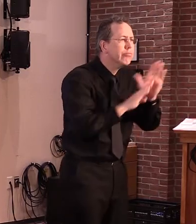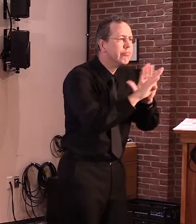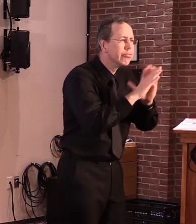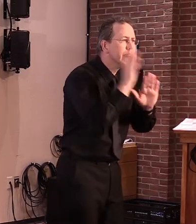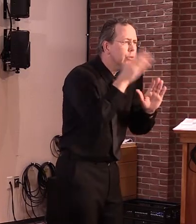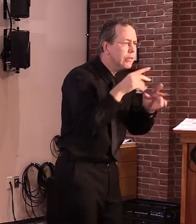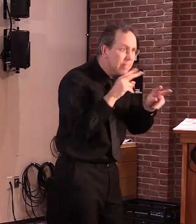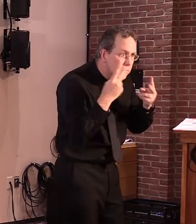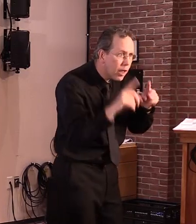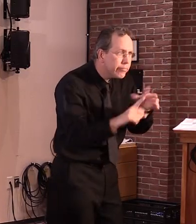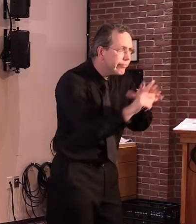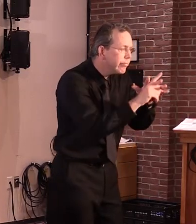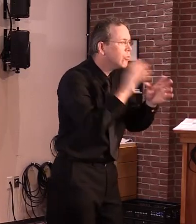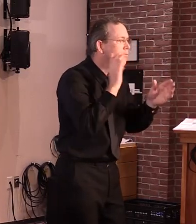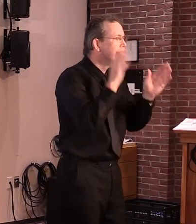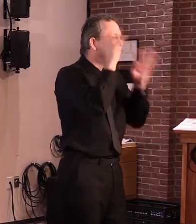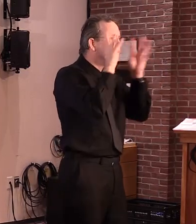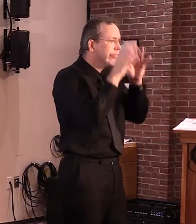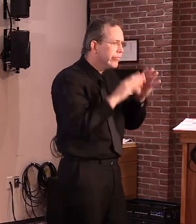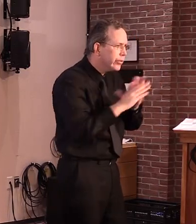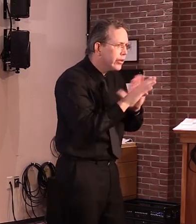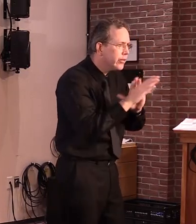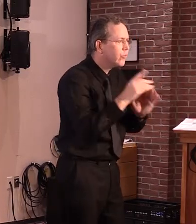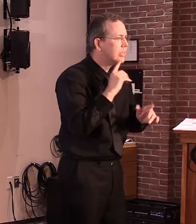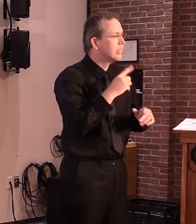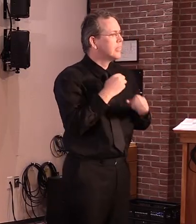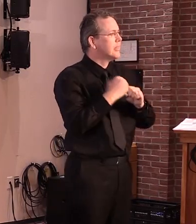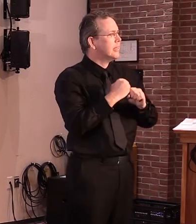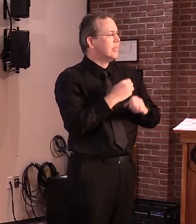sure that we don't have to depend on the rest of the world